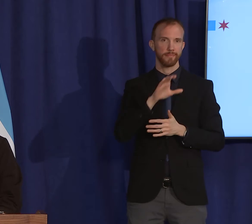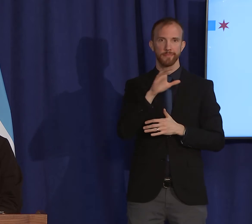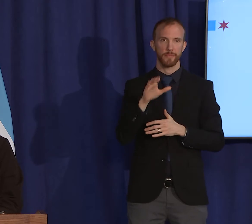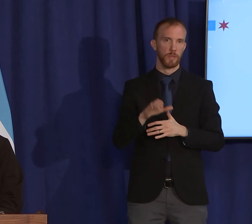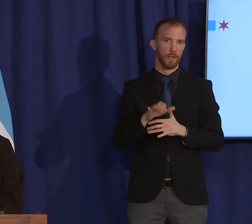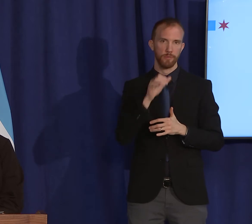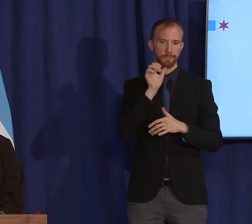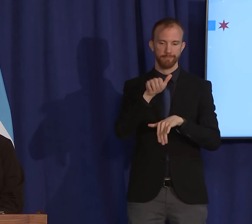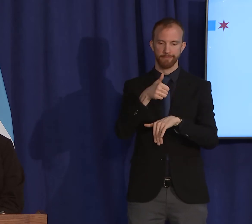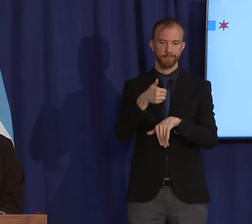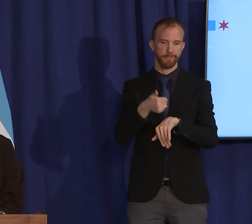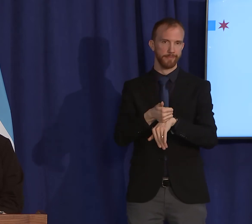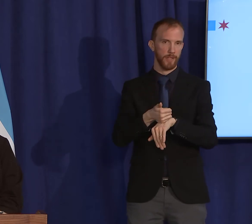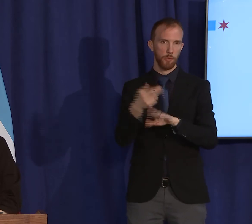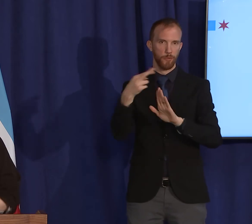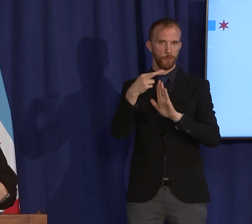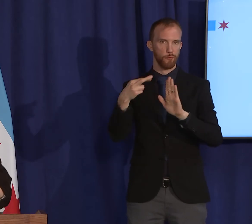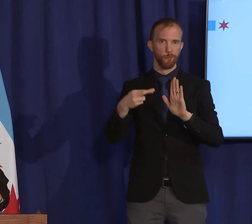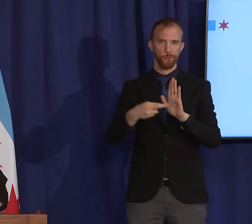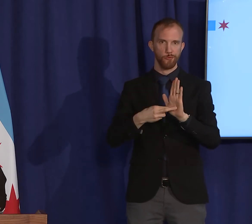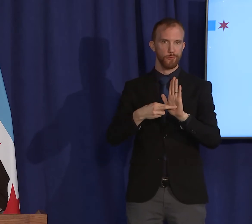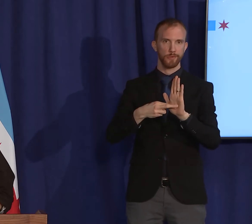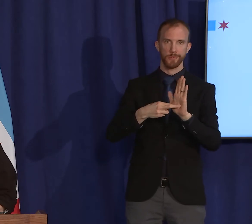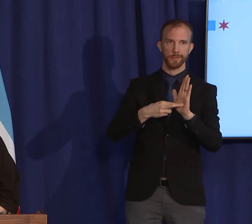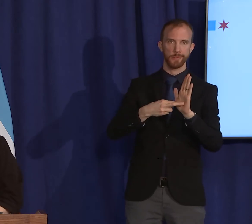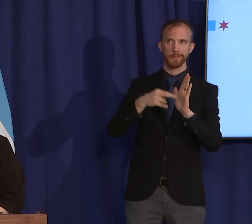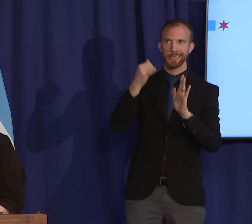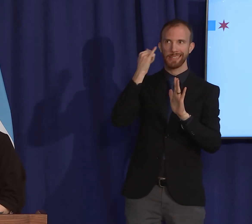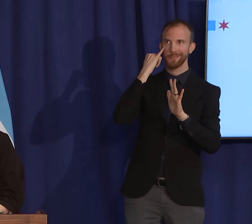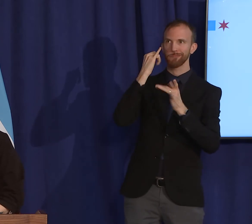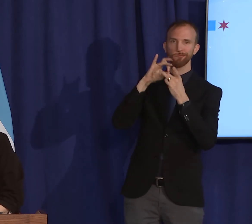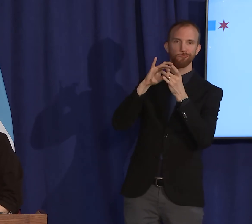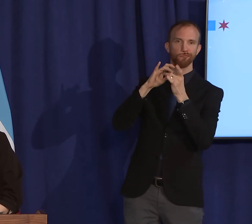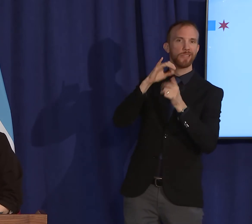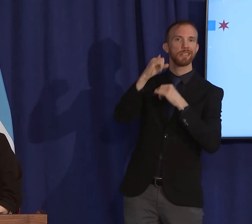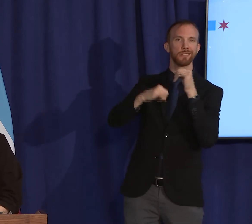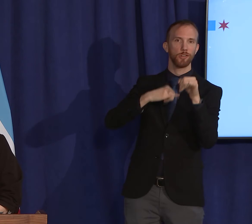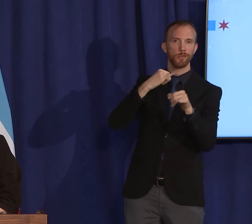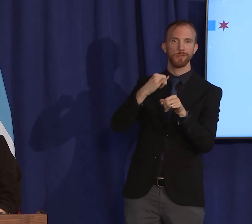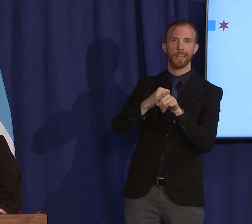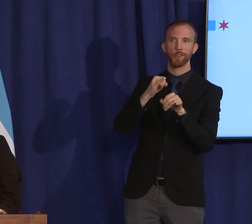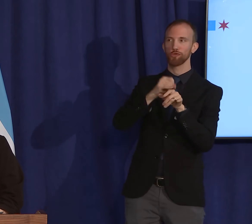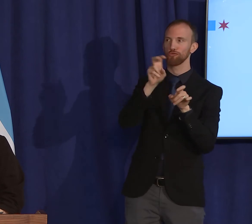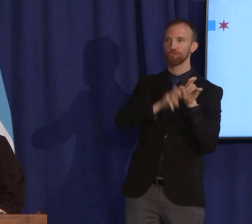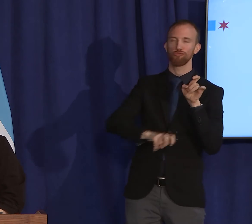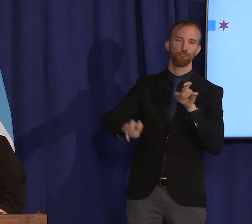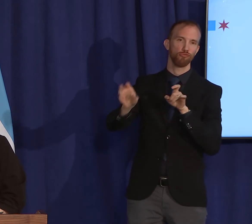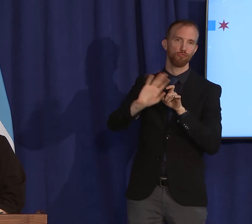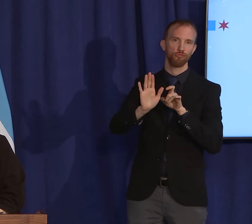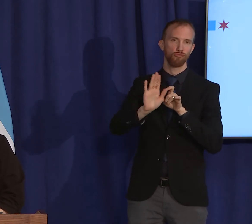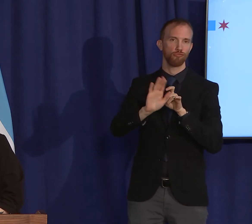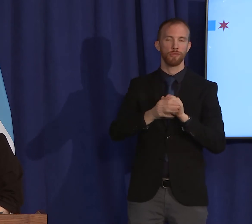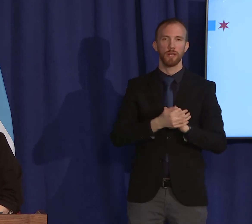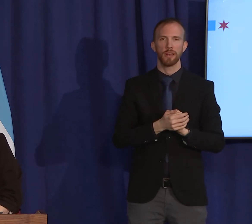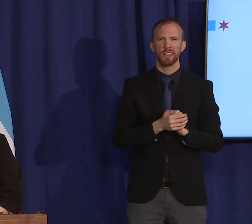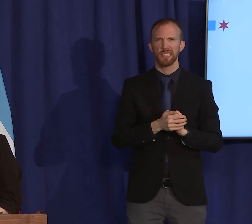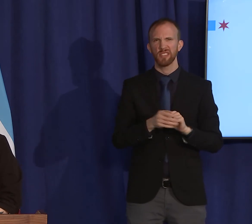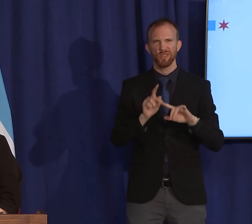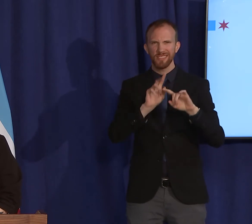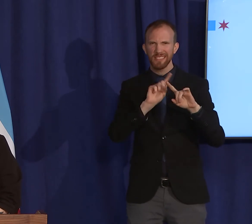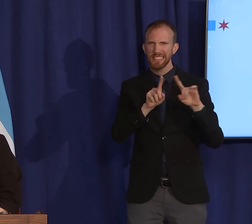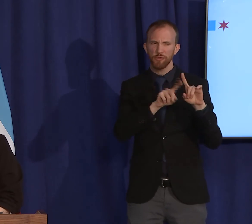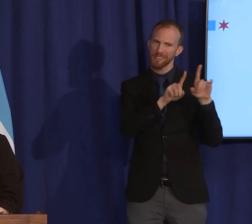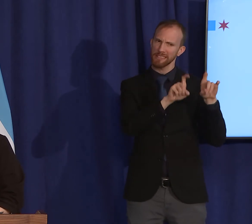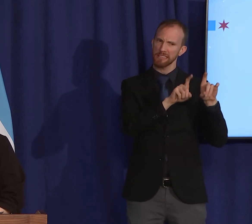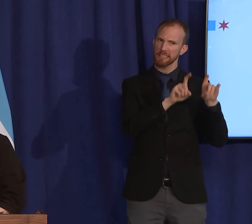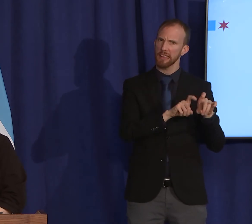to international. That's really set at international levels. And generally, airlines and others, there's some requirement around testing there. But for the city,